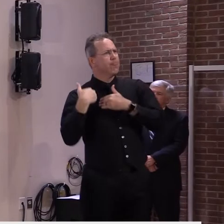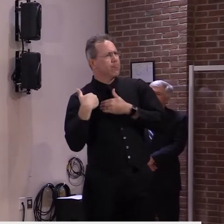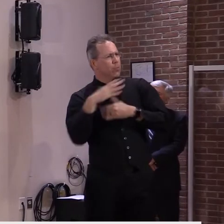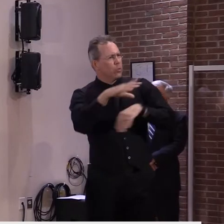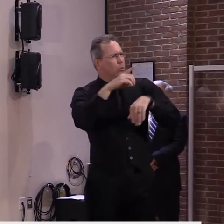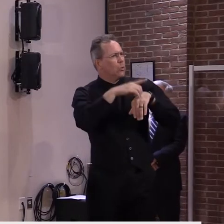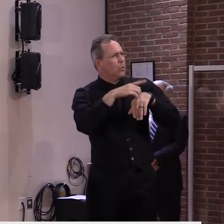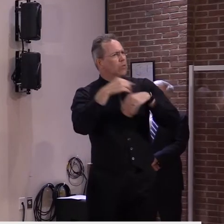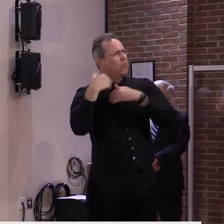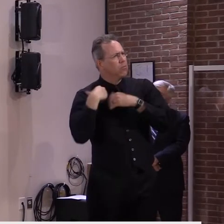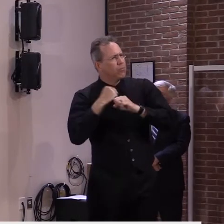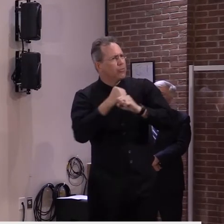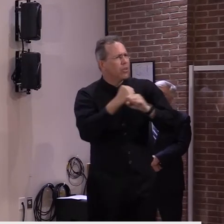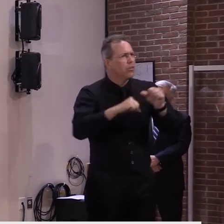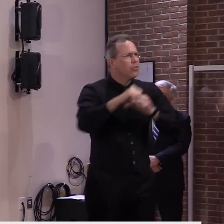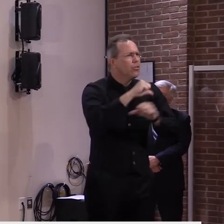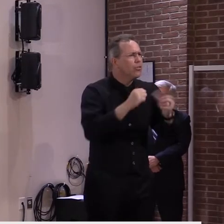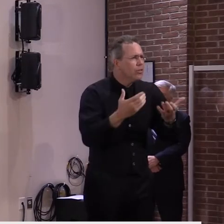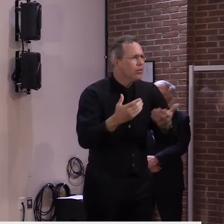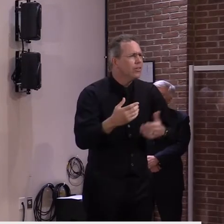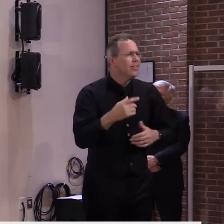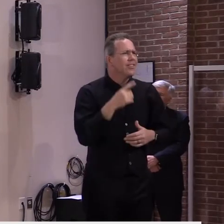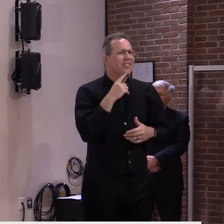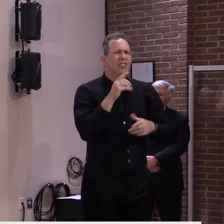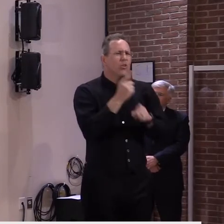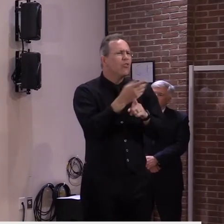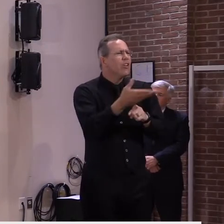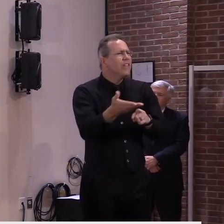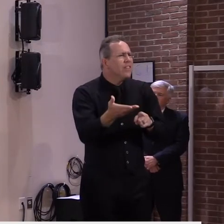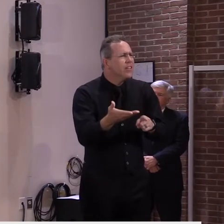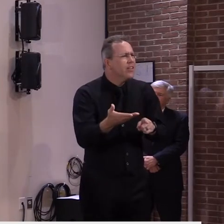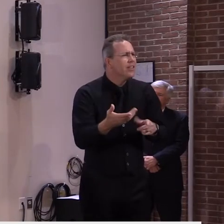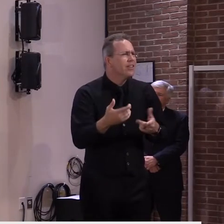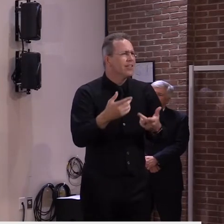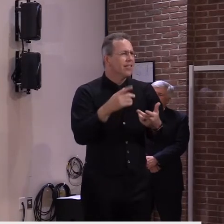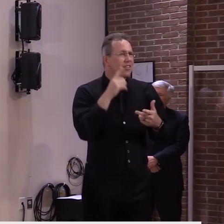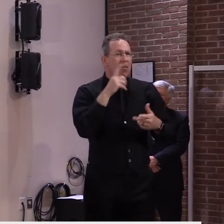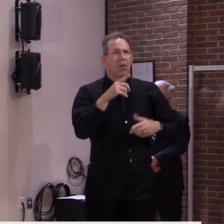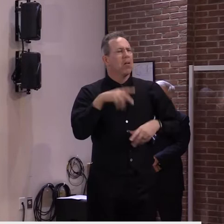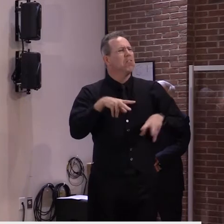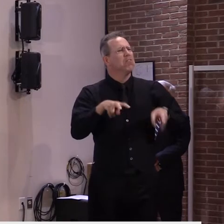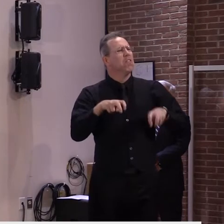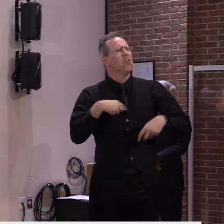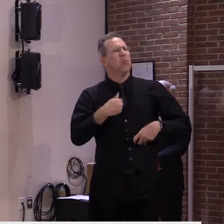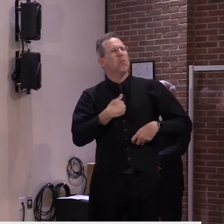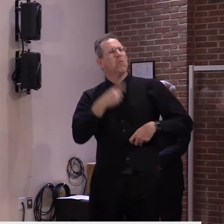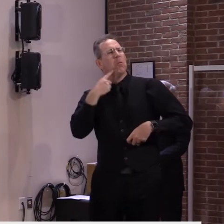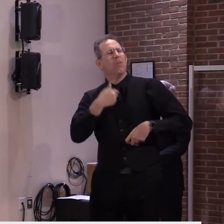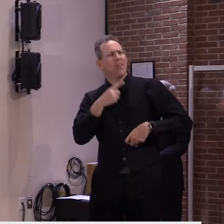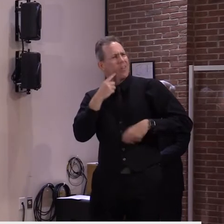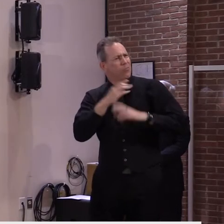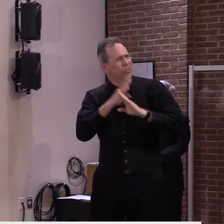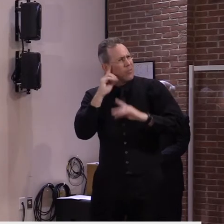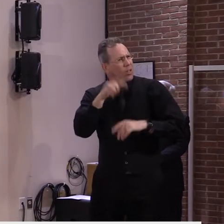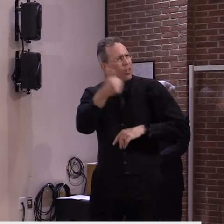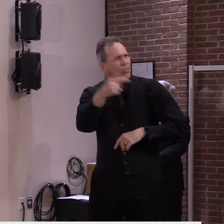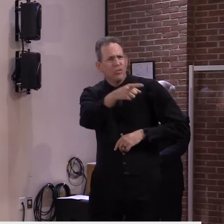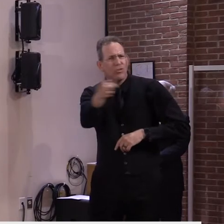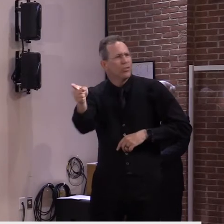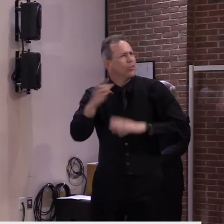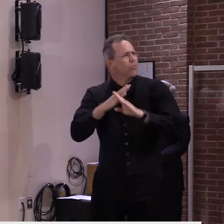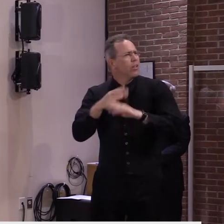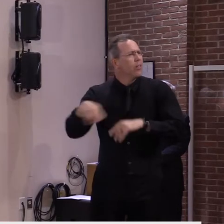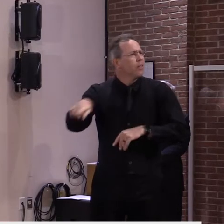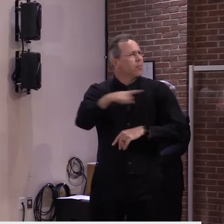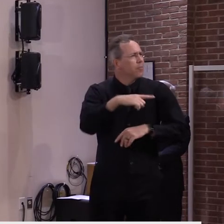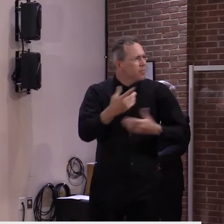for themselves and others. So this won't end, regardless of whether the restrictions are lifted by the 4th